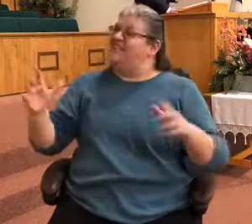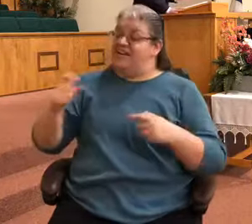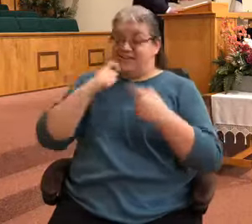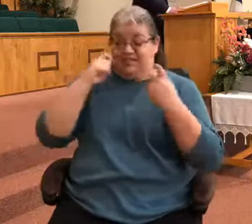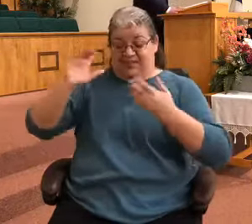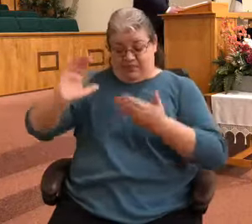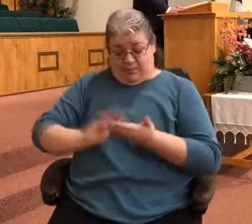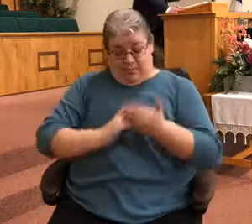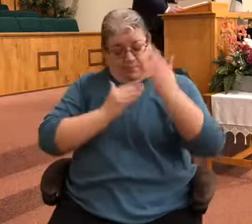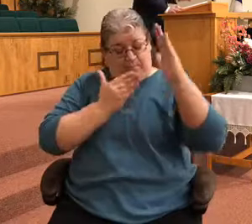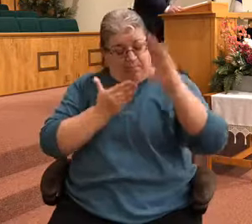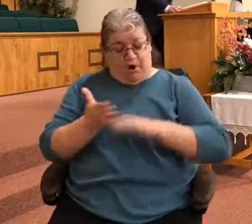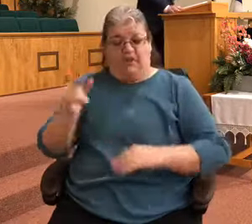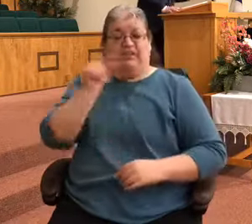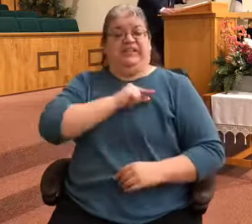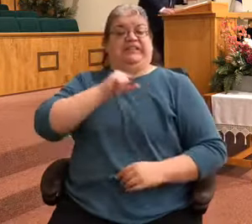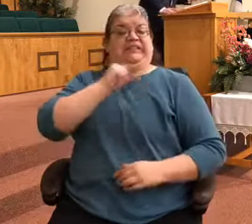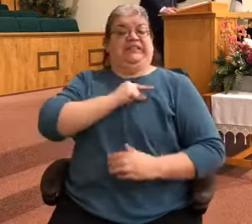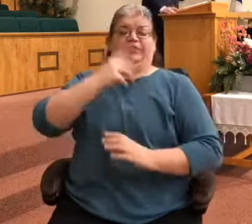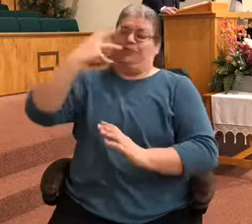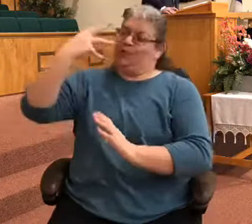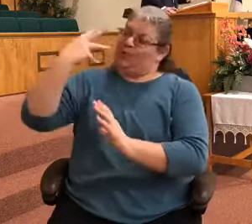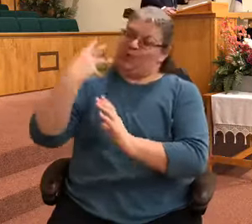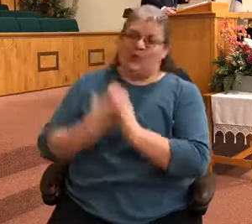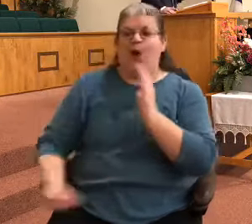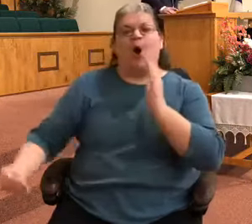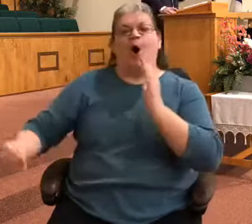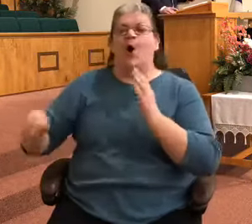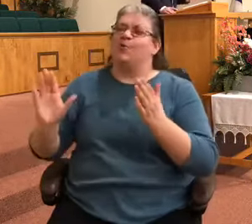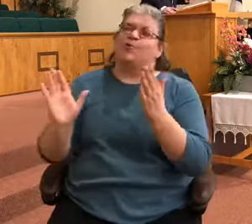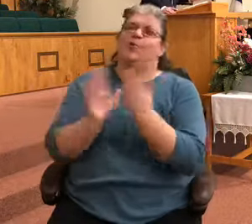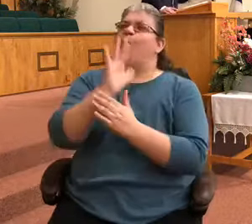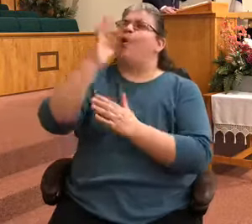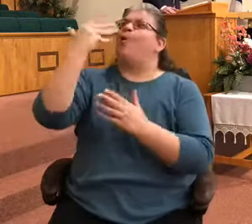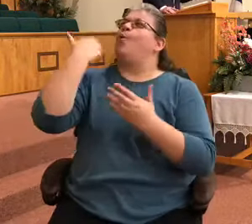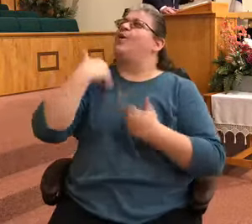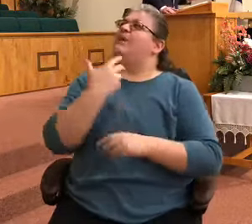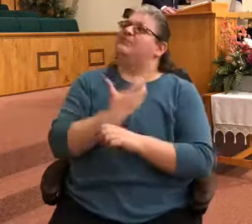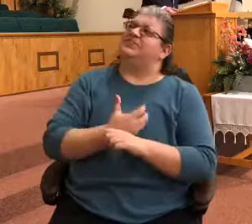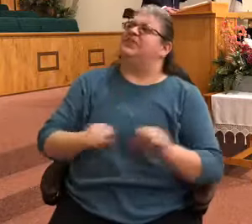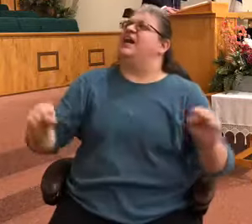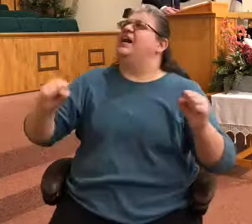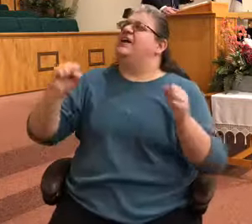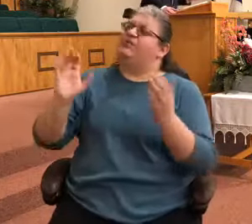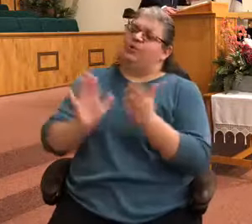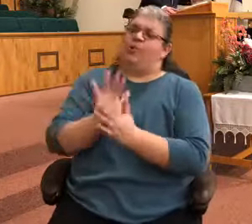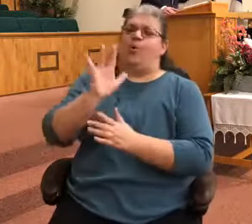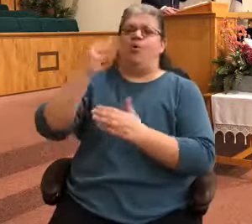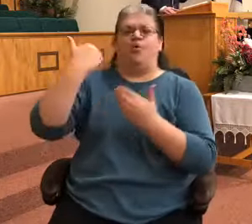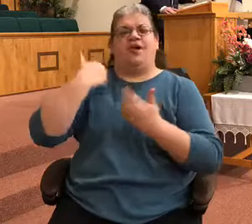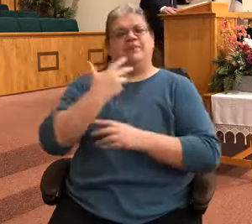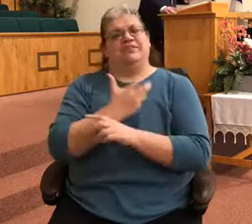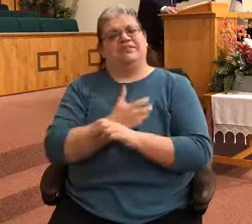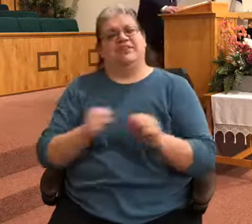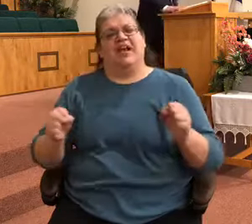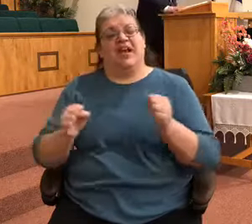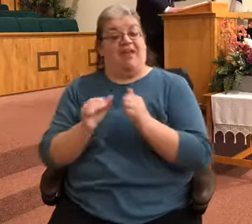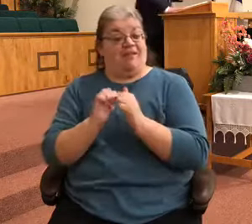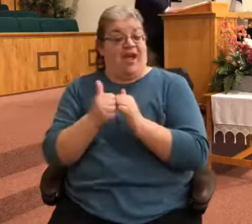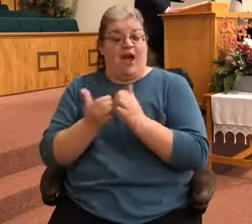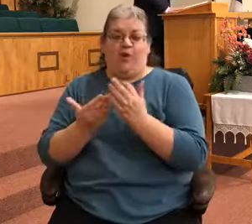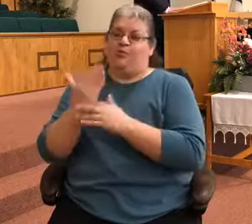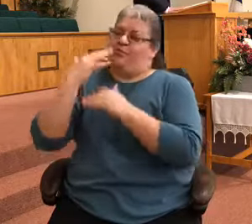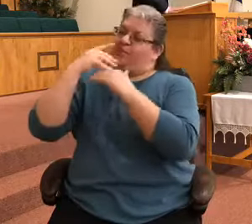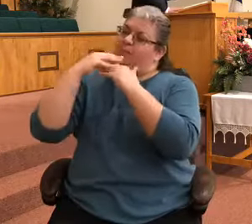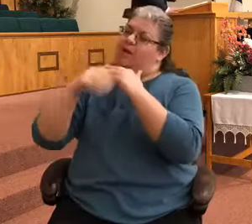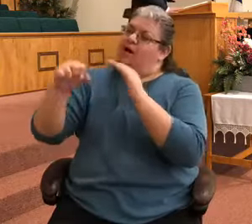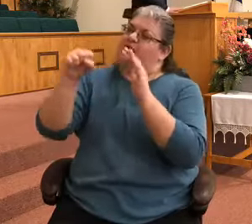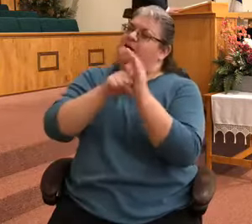of